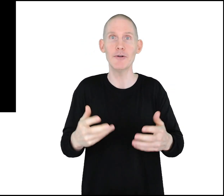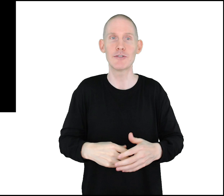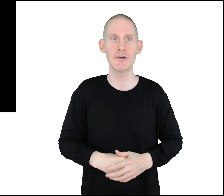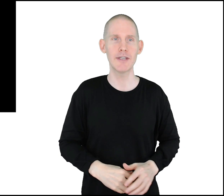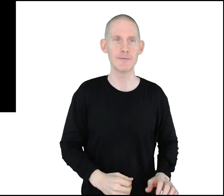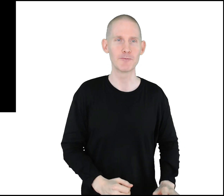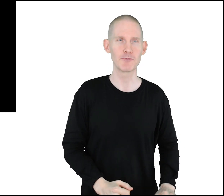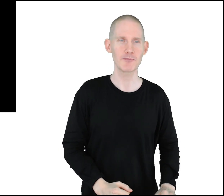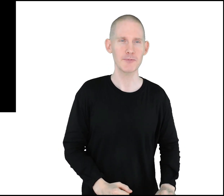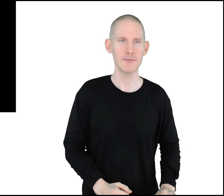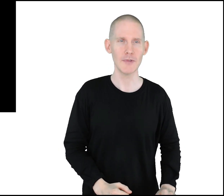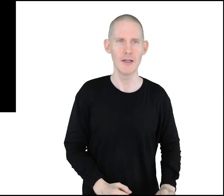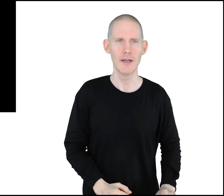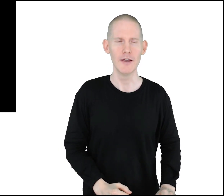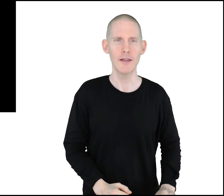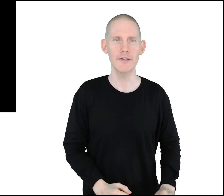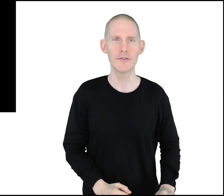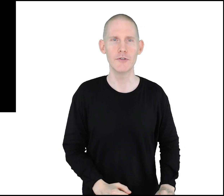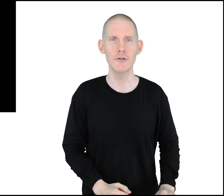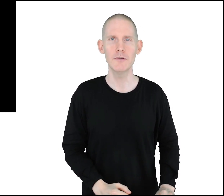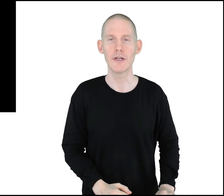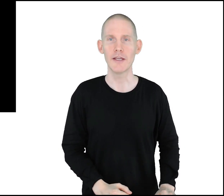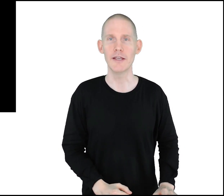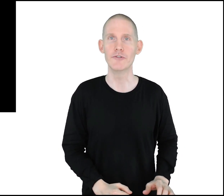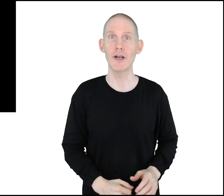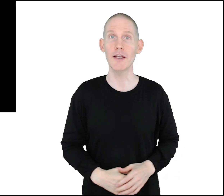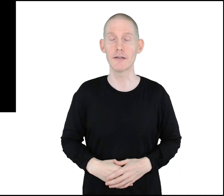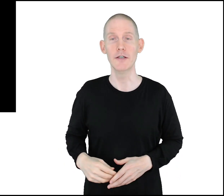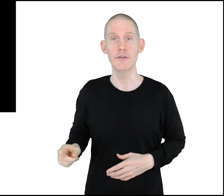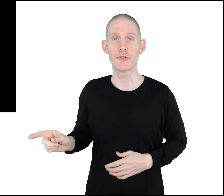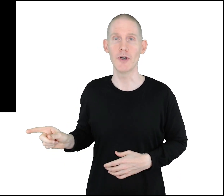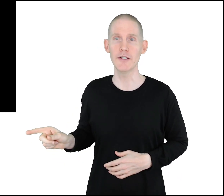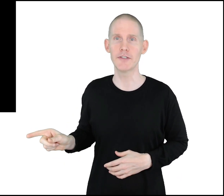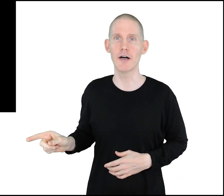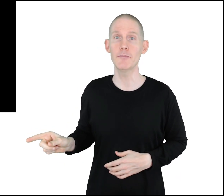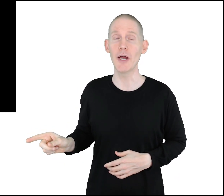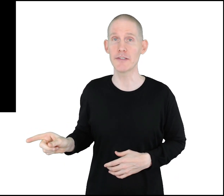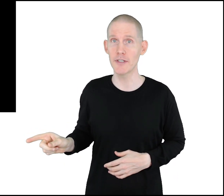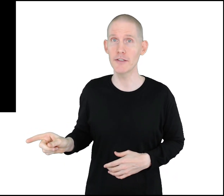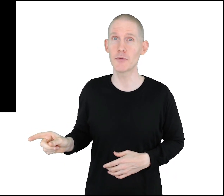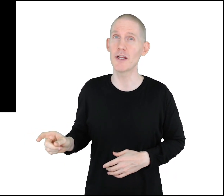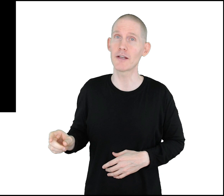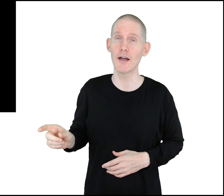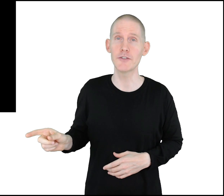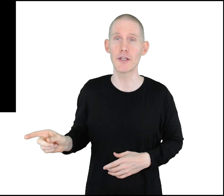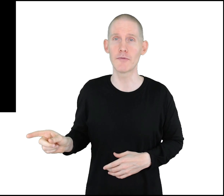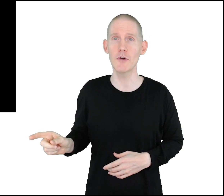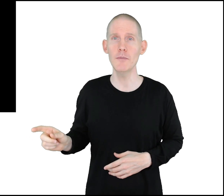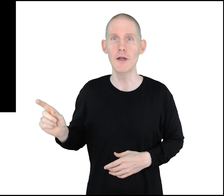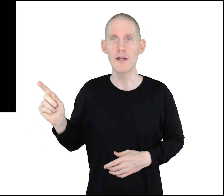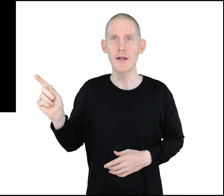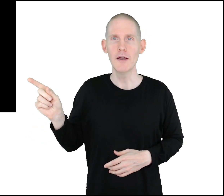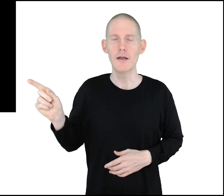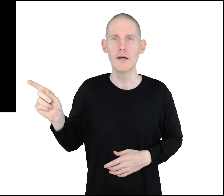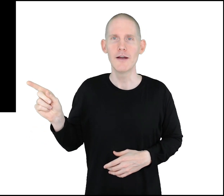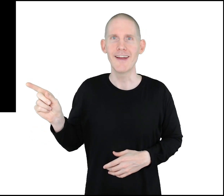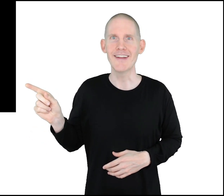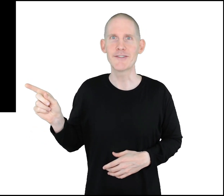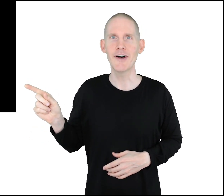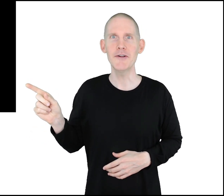he's drinking. Let's do he drank. So in ASL, past tense, we had to conjugate the verb. ASL,